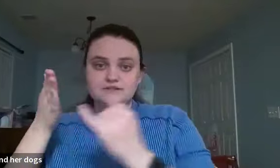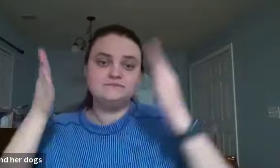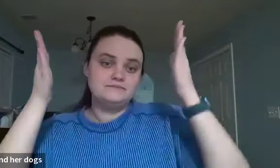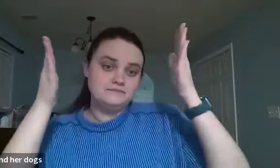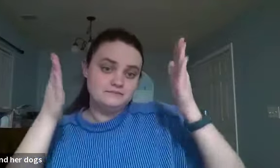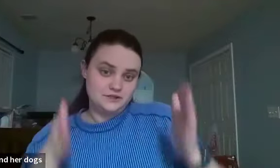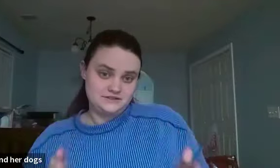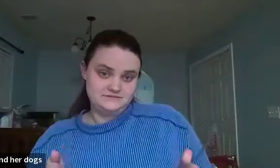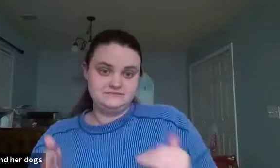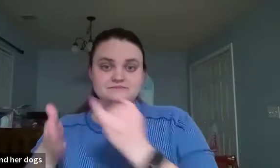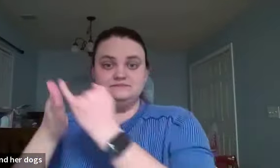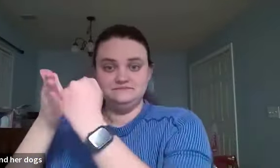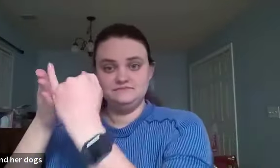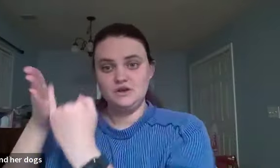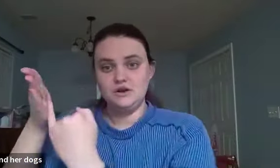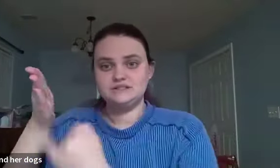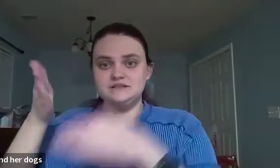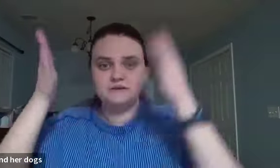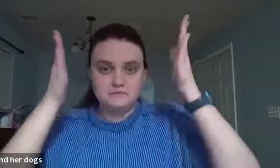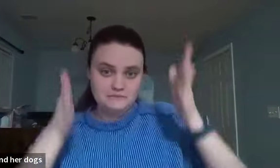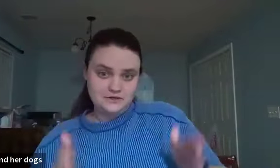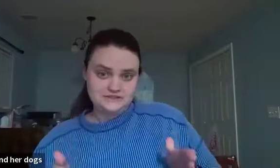Art person. Art person.